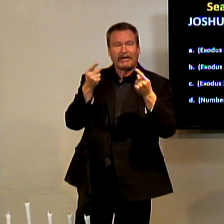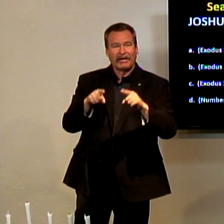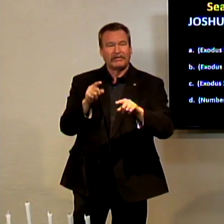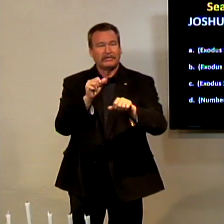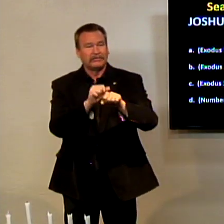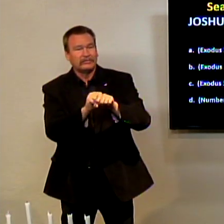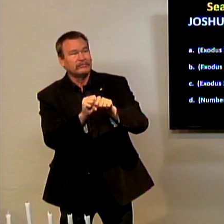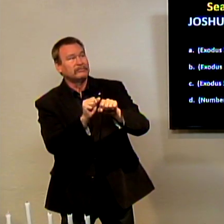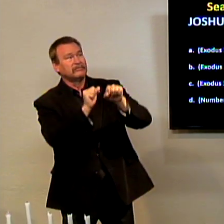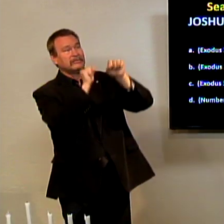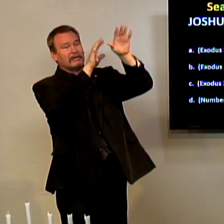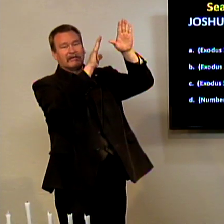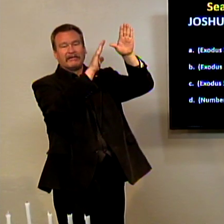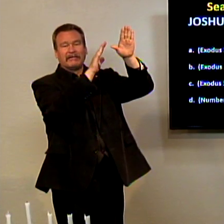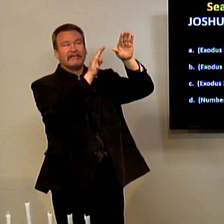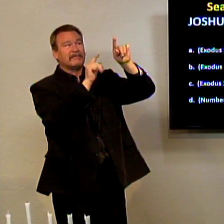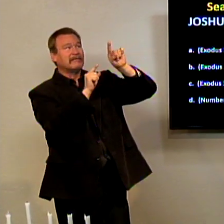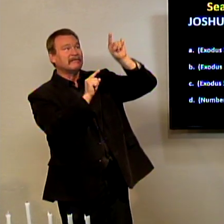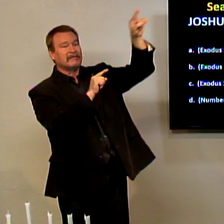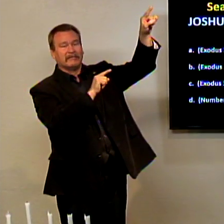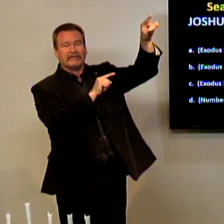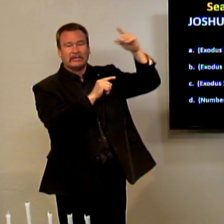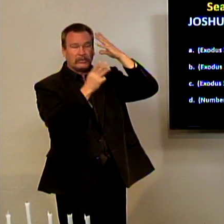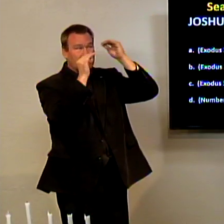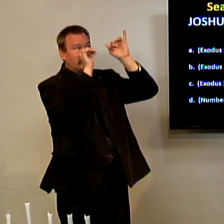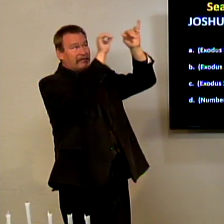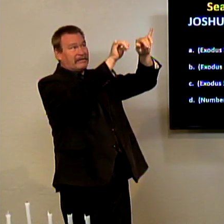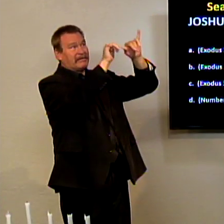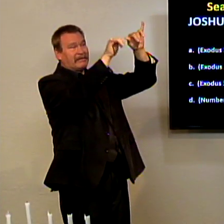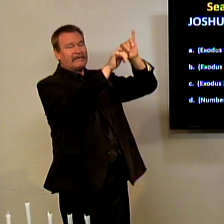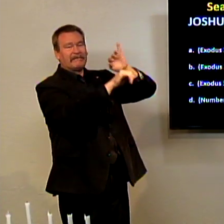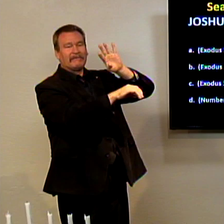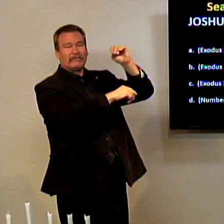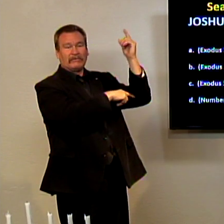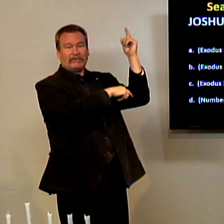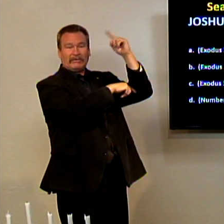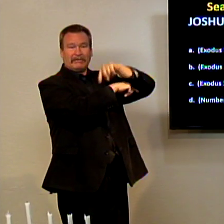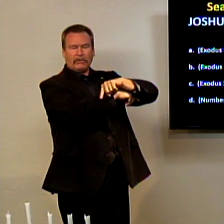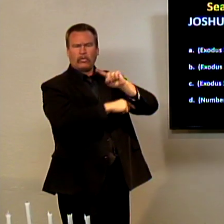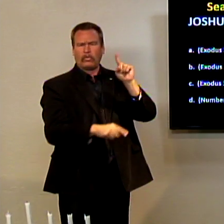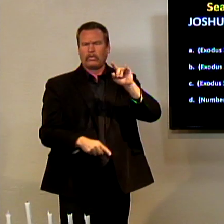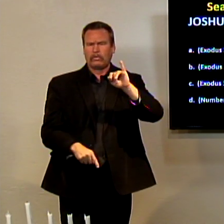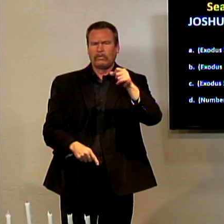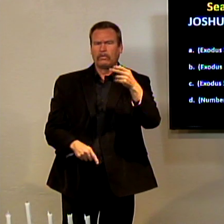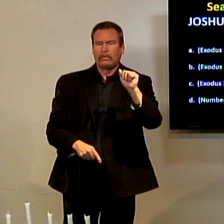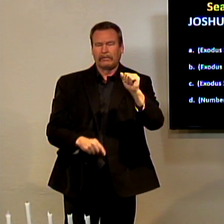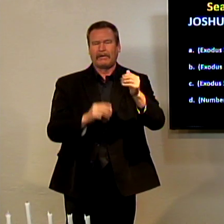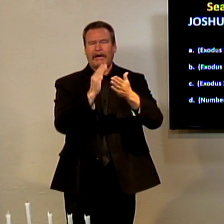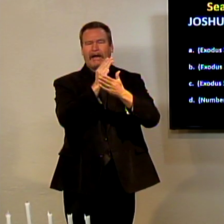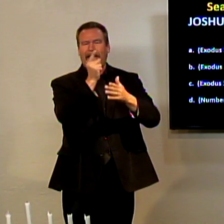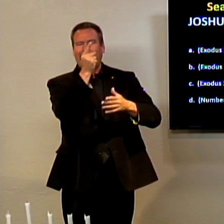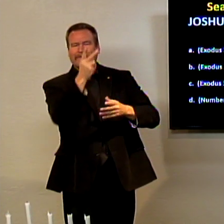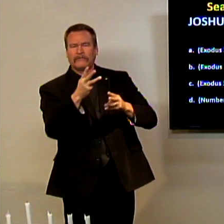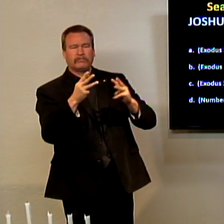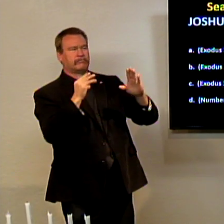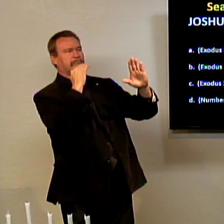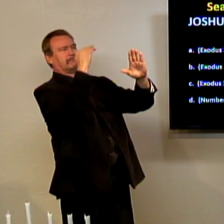and Joshua followed. Remember, Moses went up on the mountain and stayed there for 40 days and nights. And where was Joshua? He